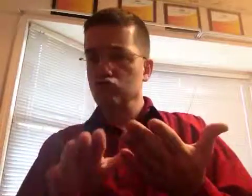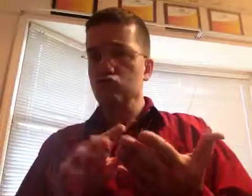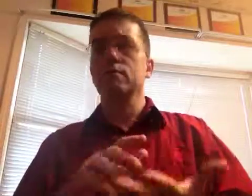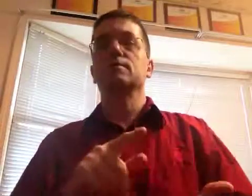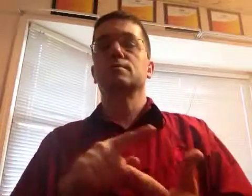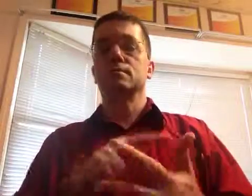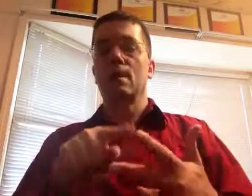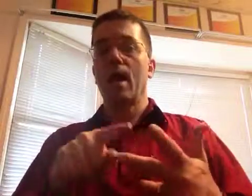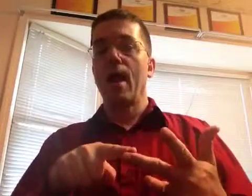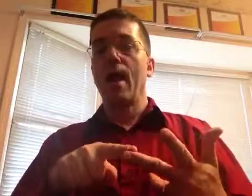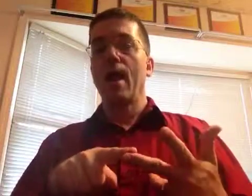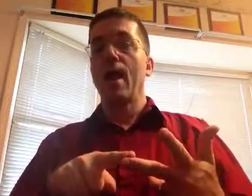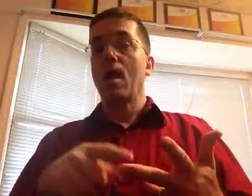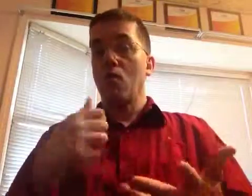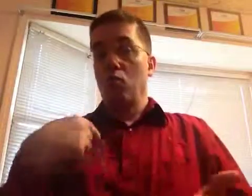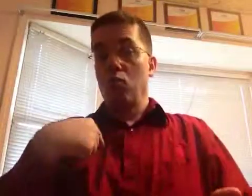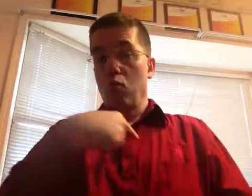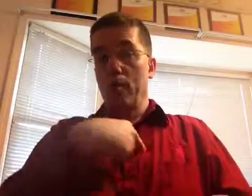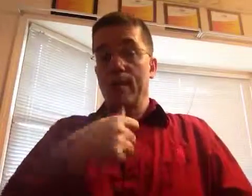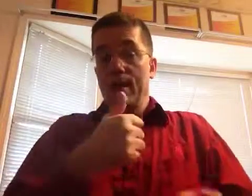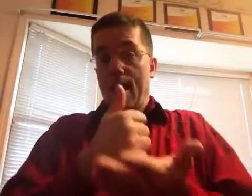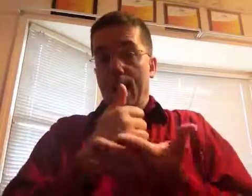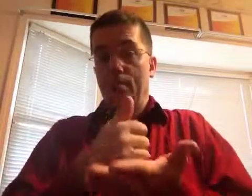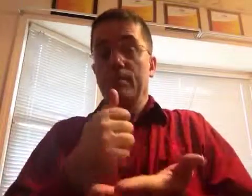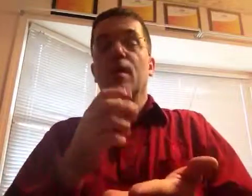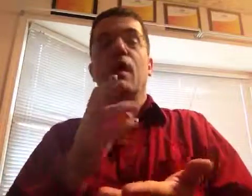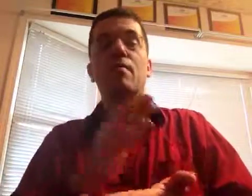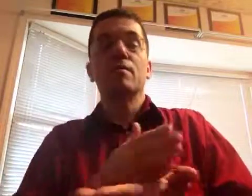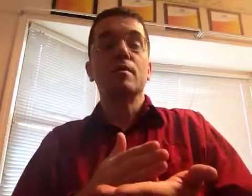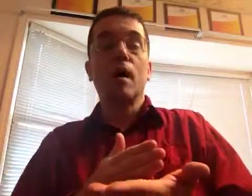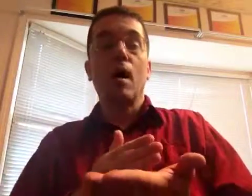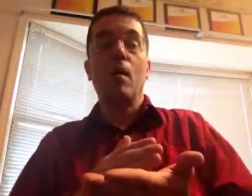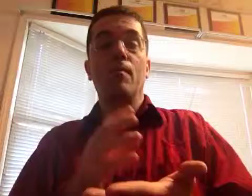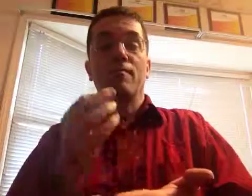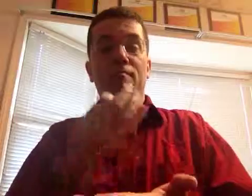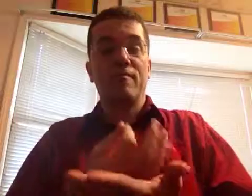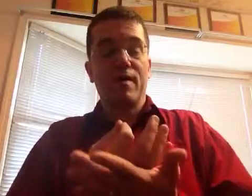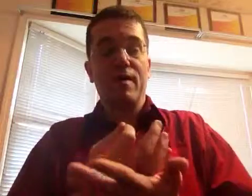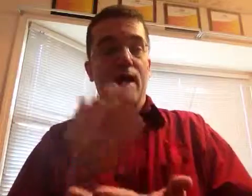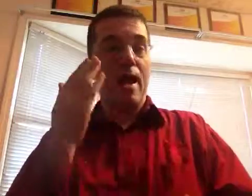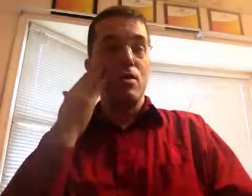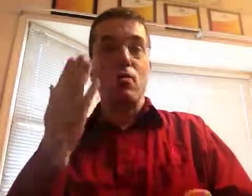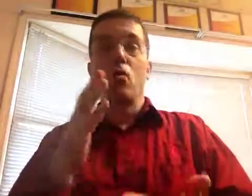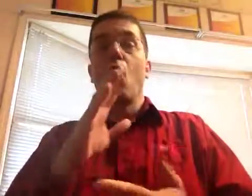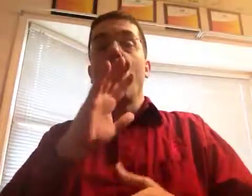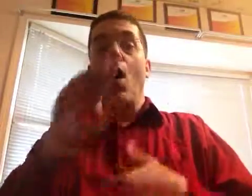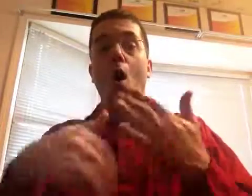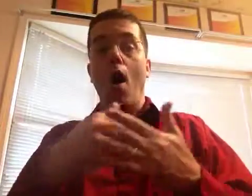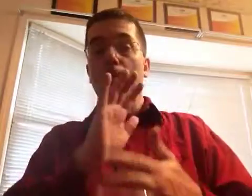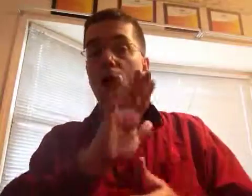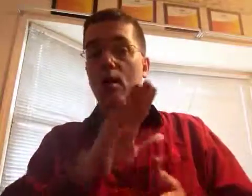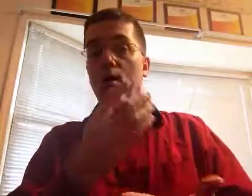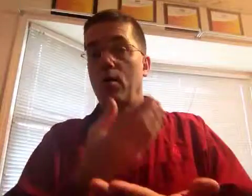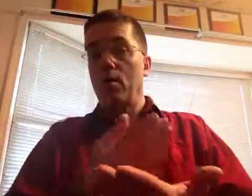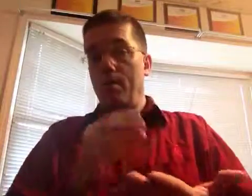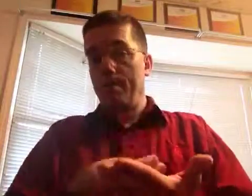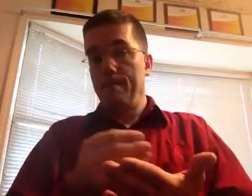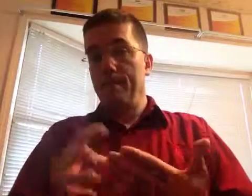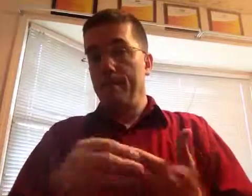then we have helped some with his finances. I really don't know everything about hers. Mm-hmm. They